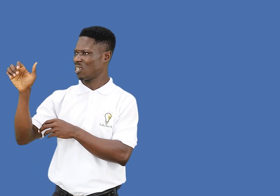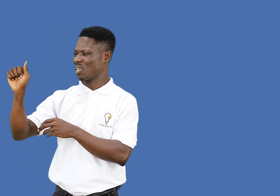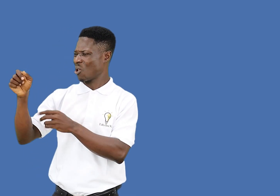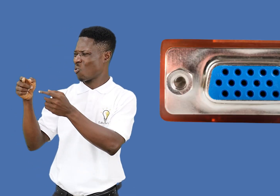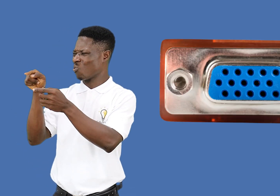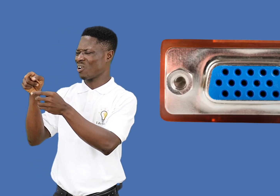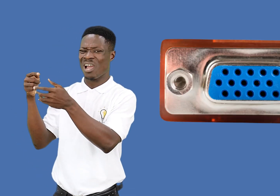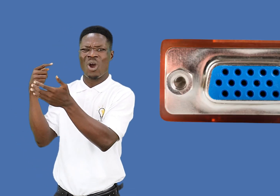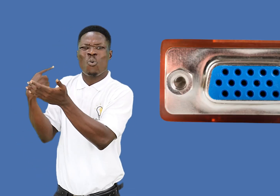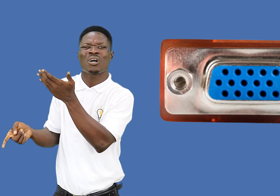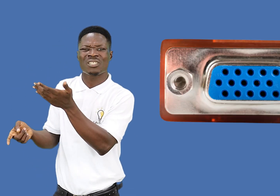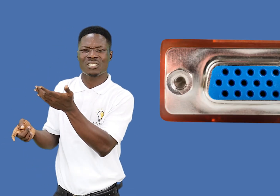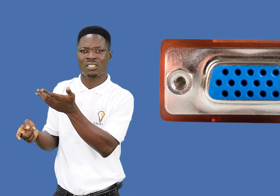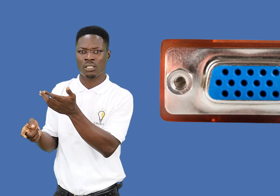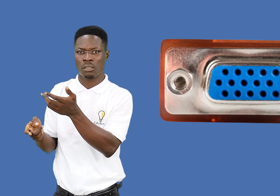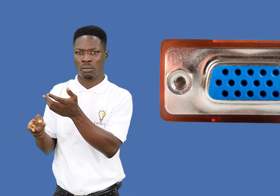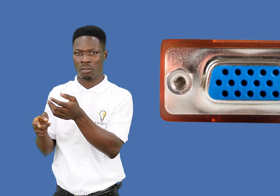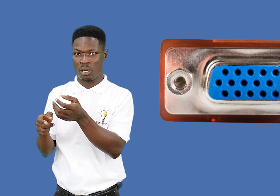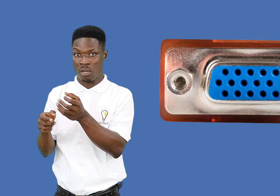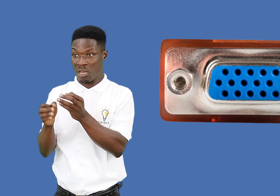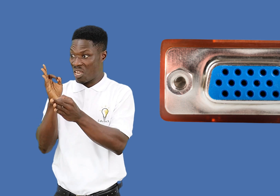VGA. VGA.